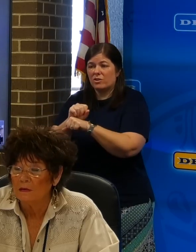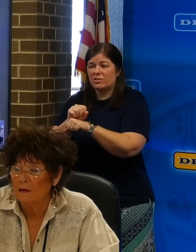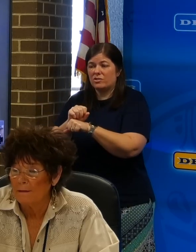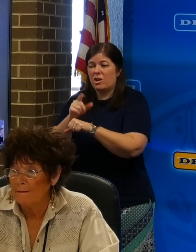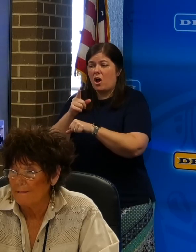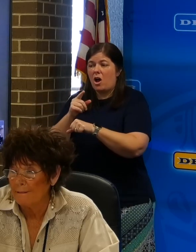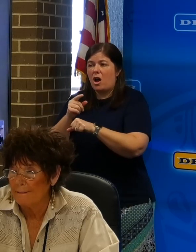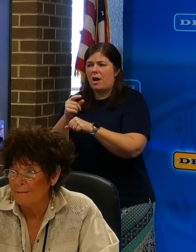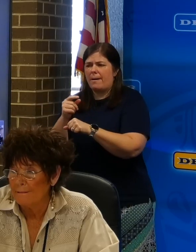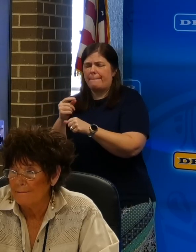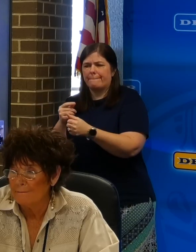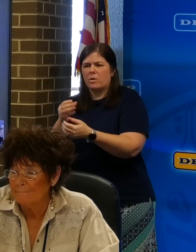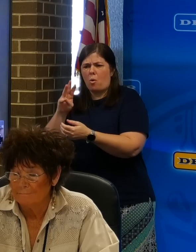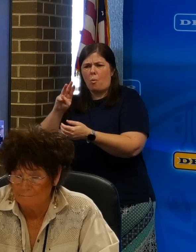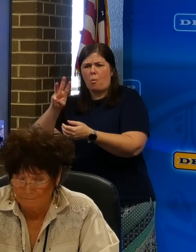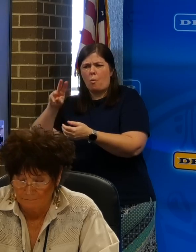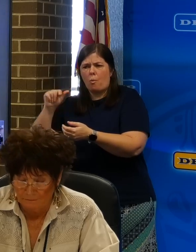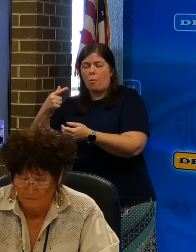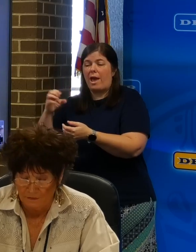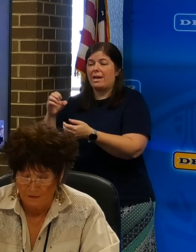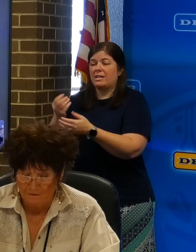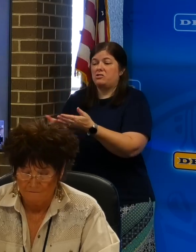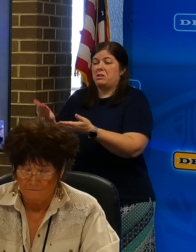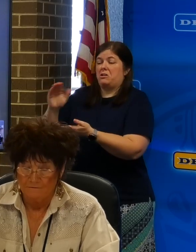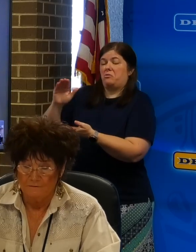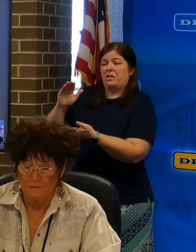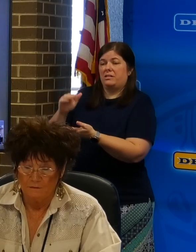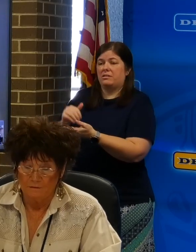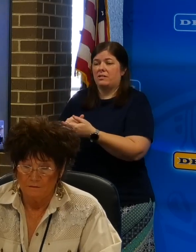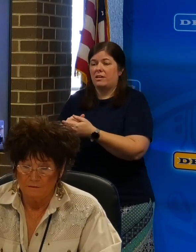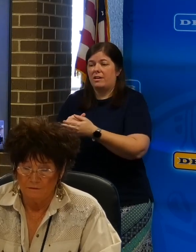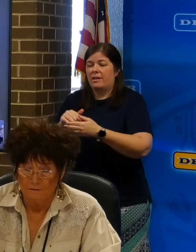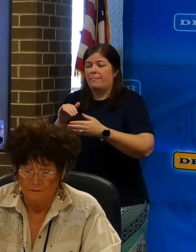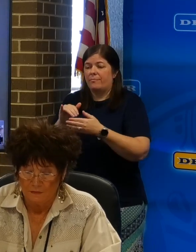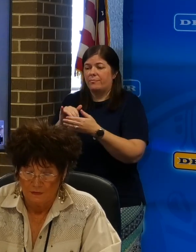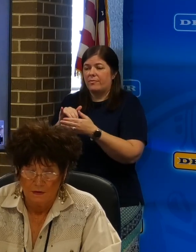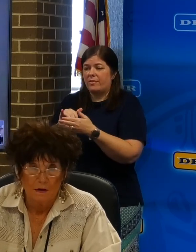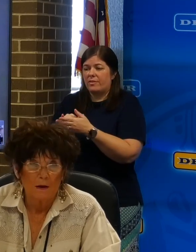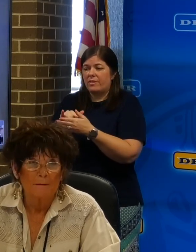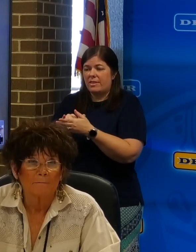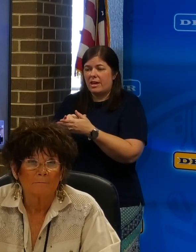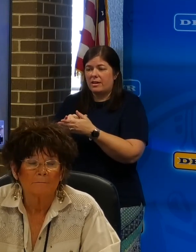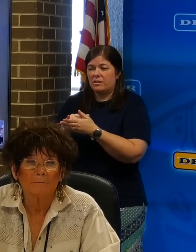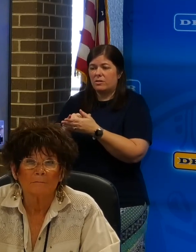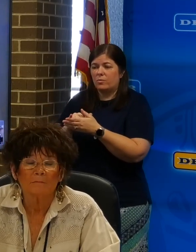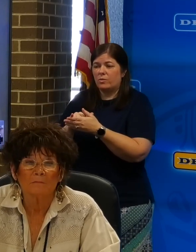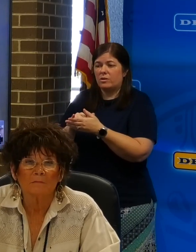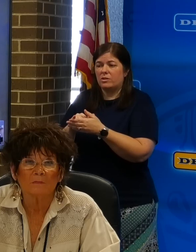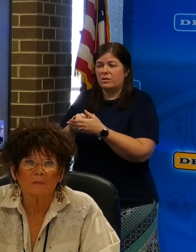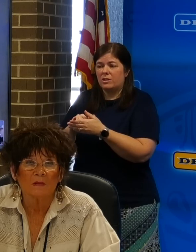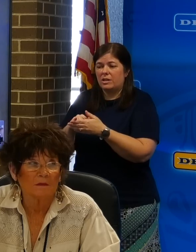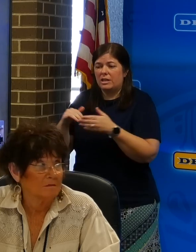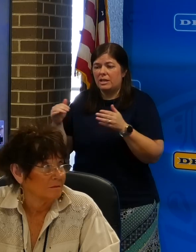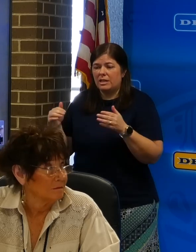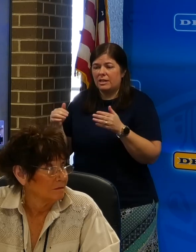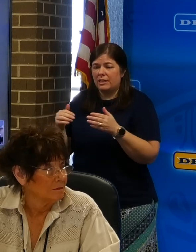employer resumes operation. Would that discourage the employee from returning to work?